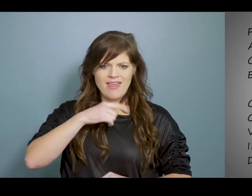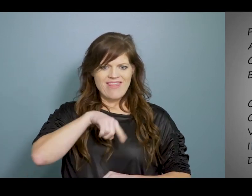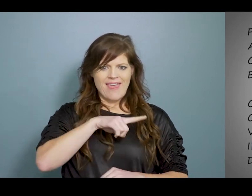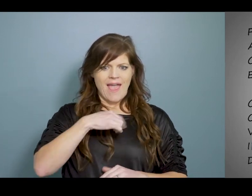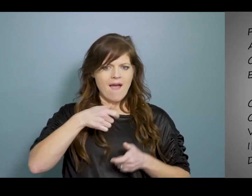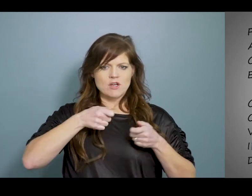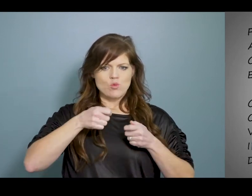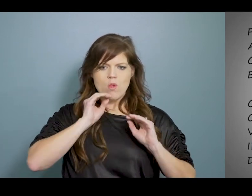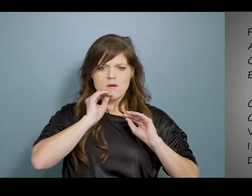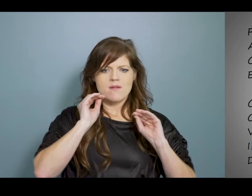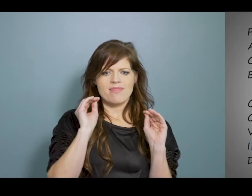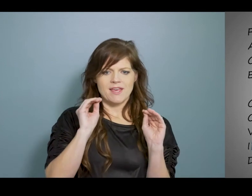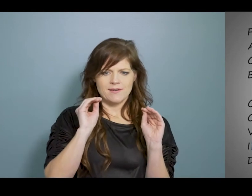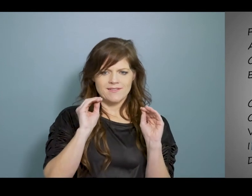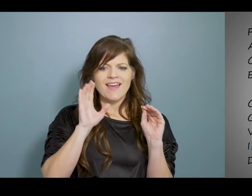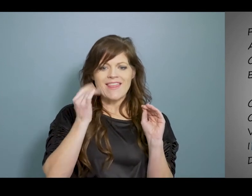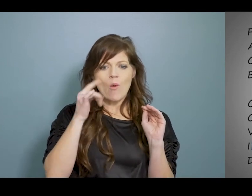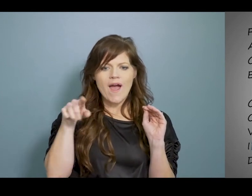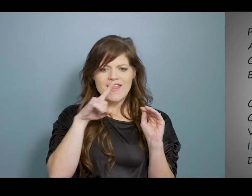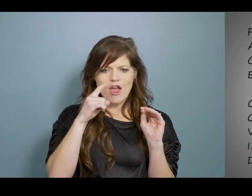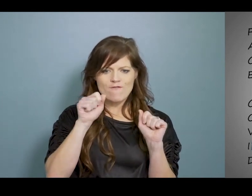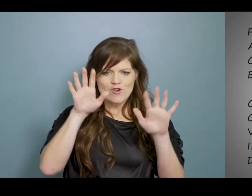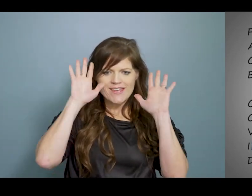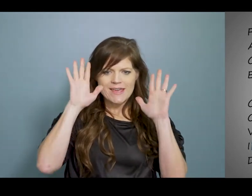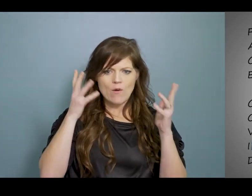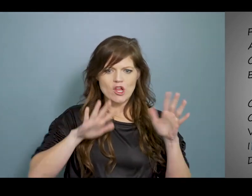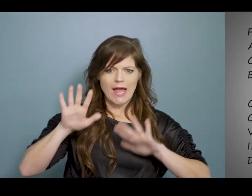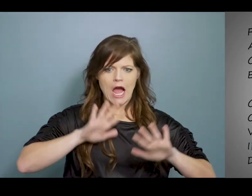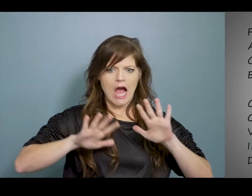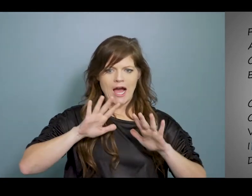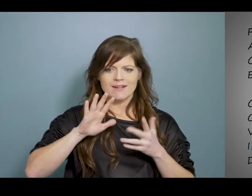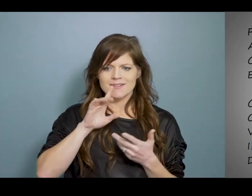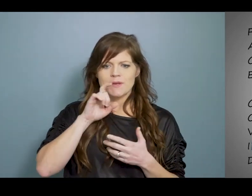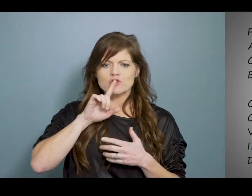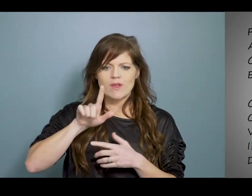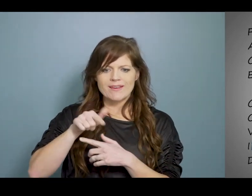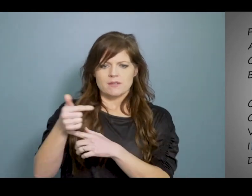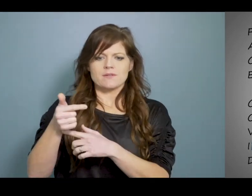your loved ones, and all the people in your community.